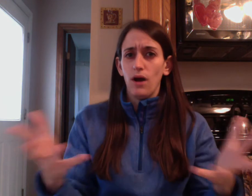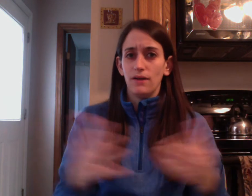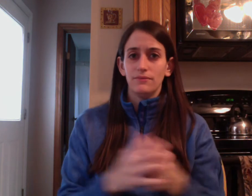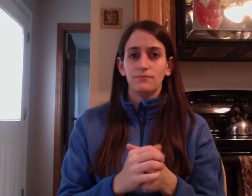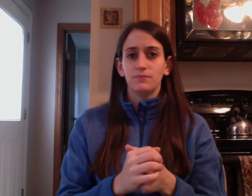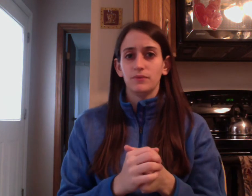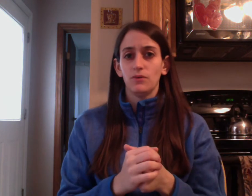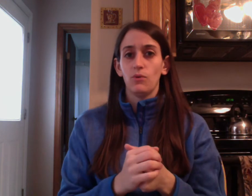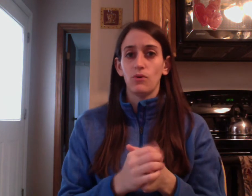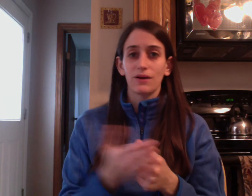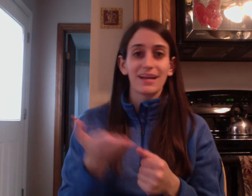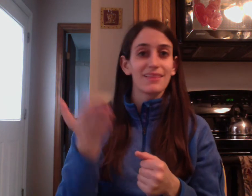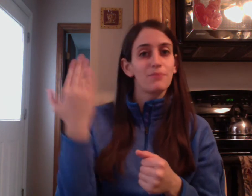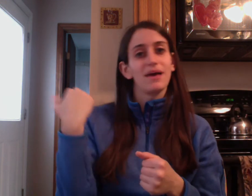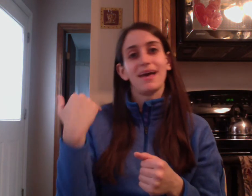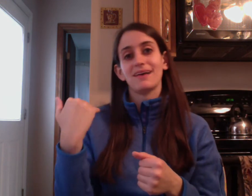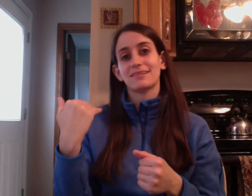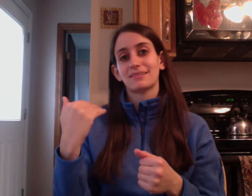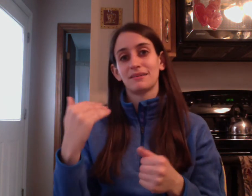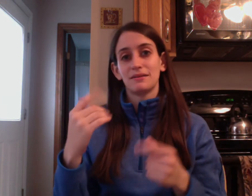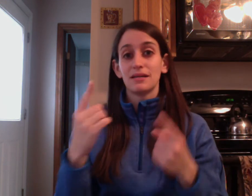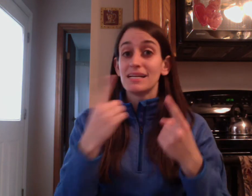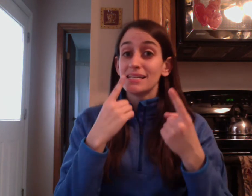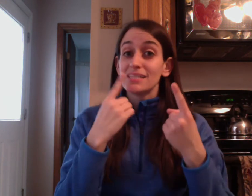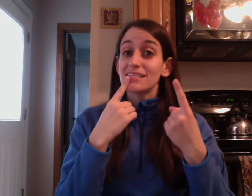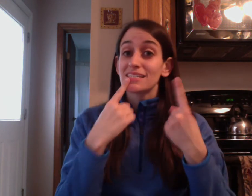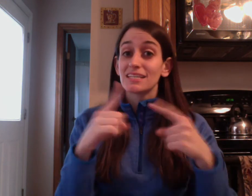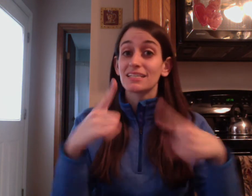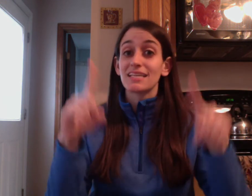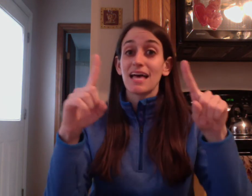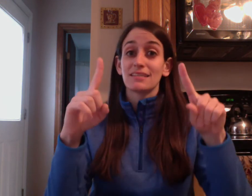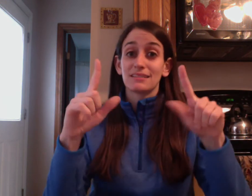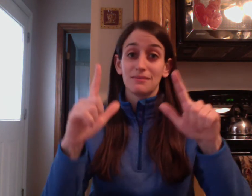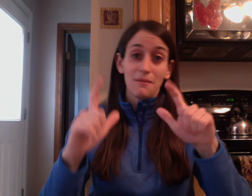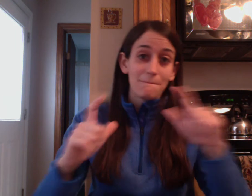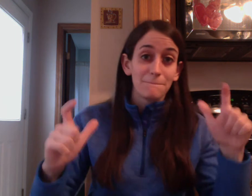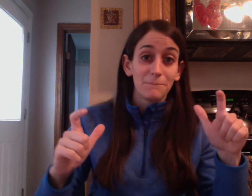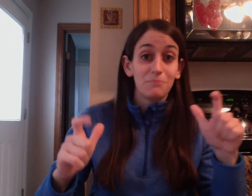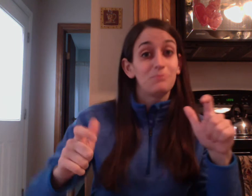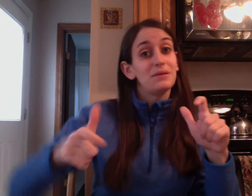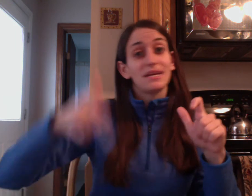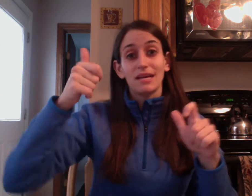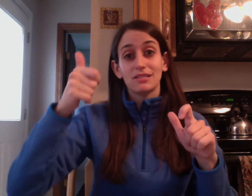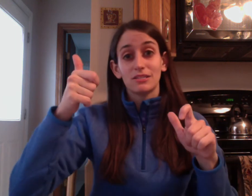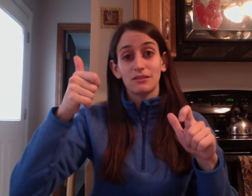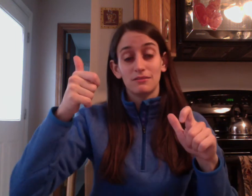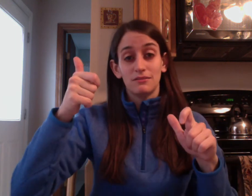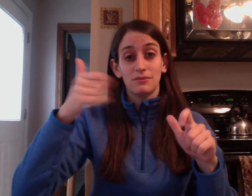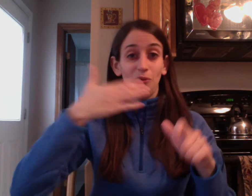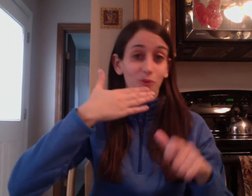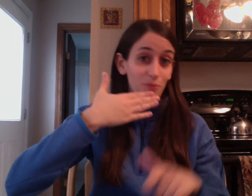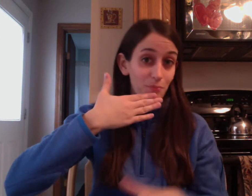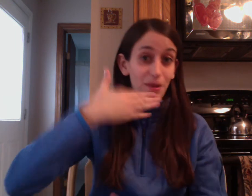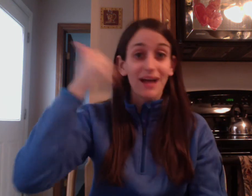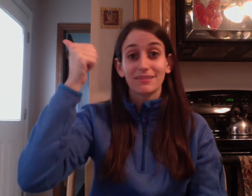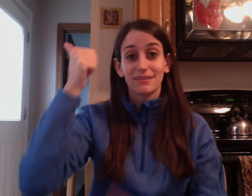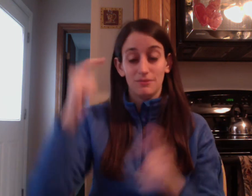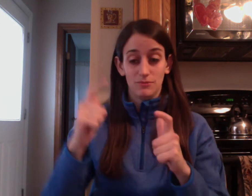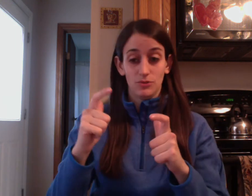What? Or in the past, success, biggest, or best. So you